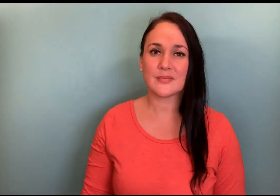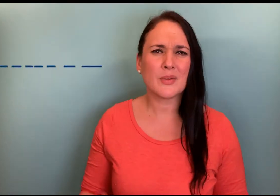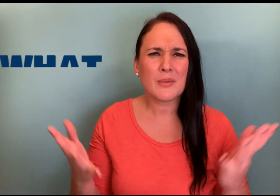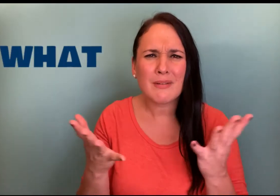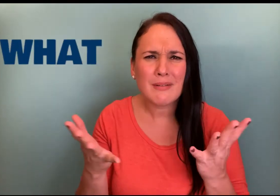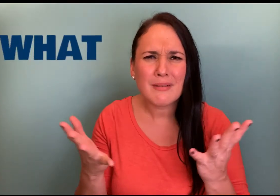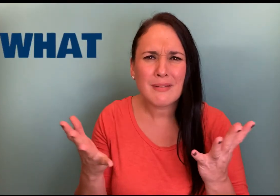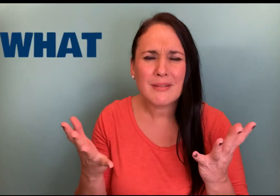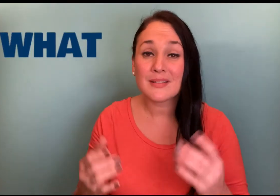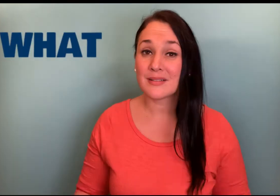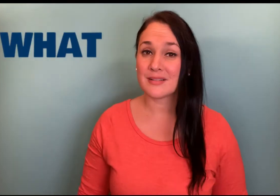What?